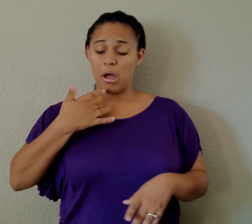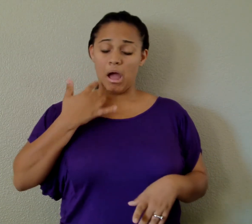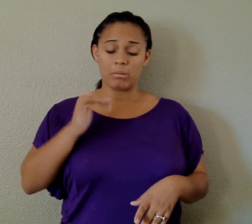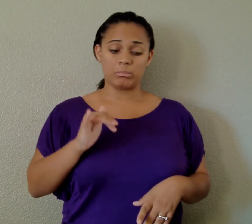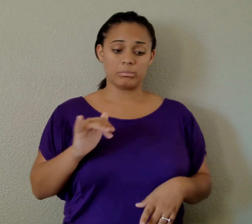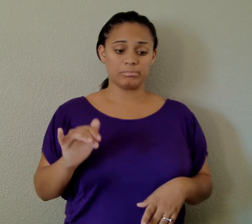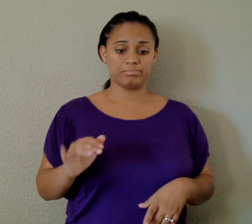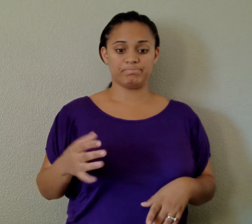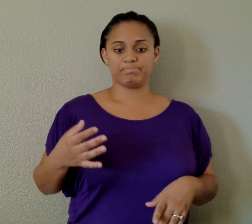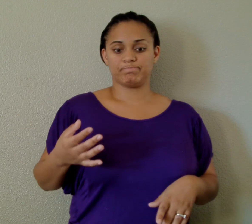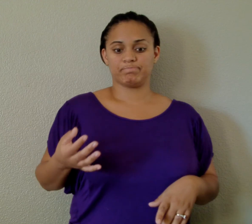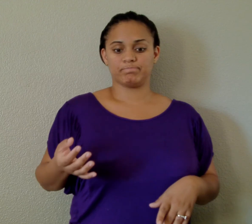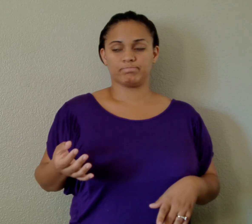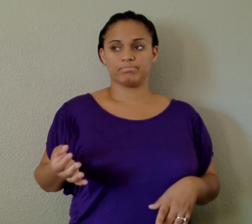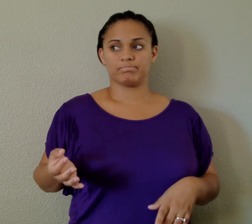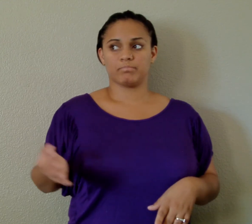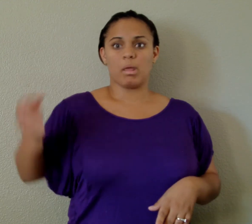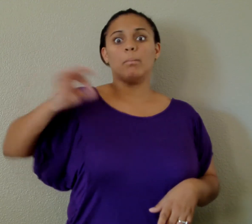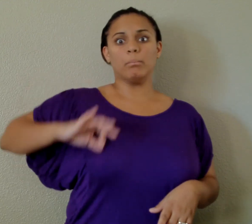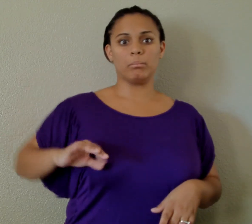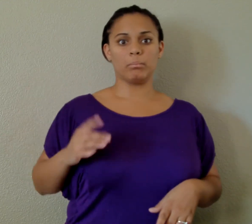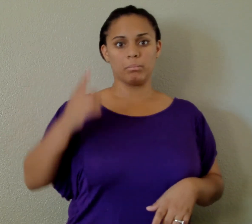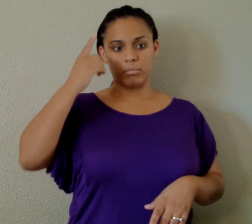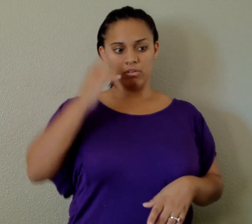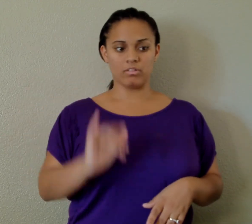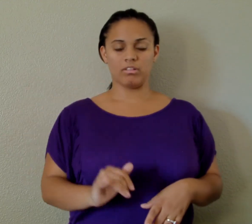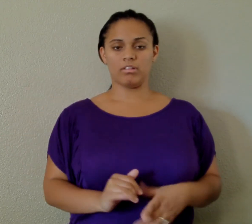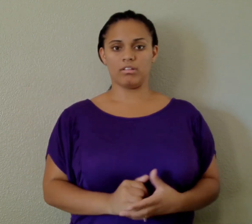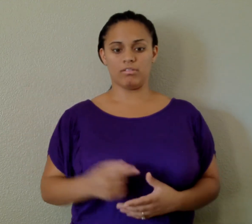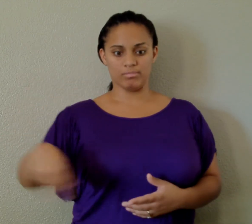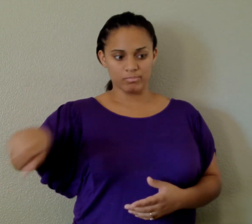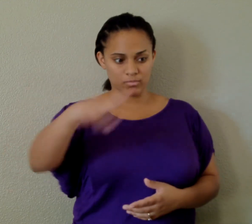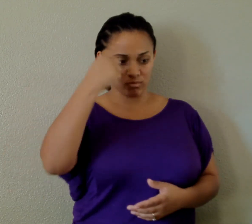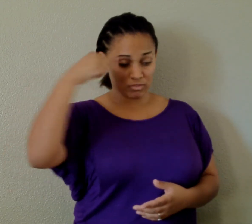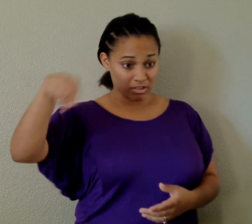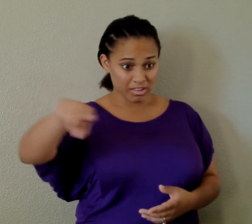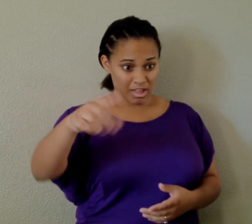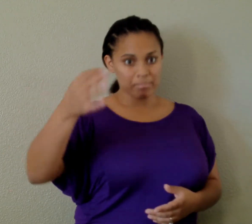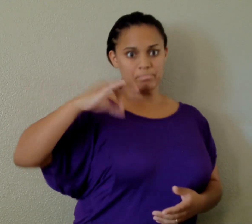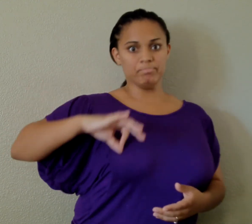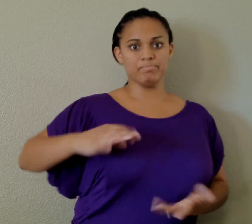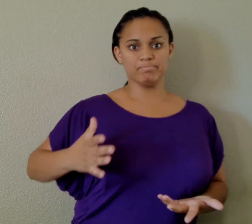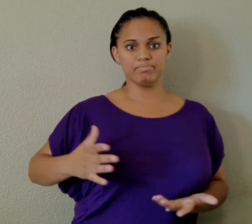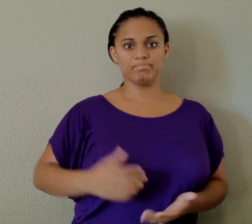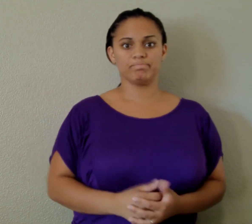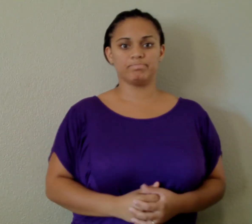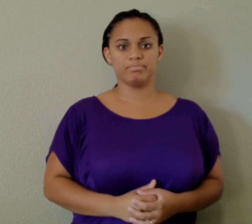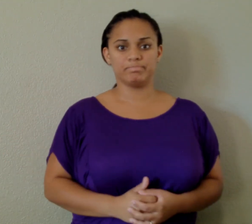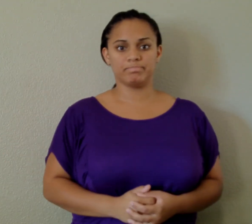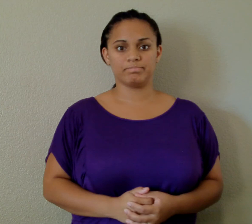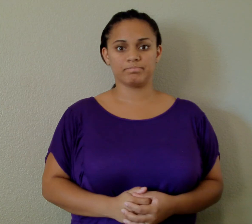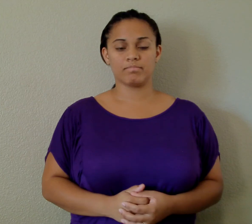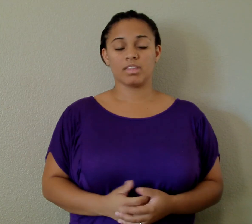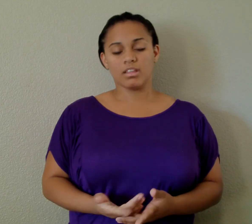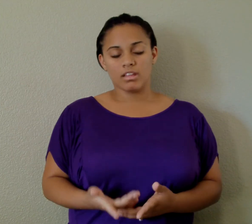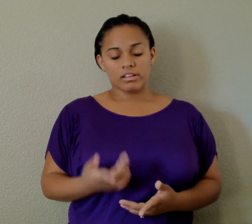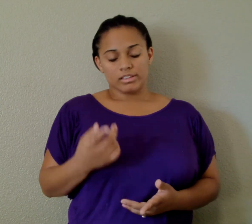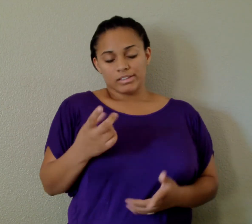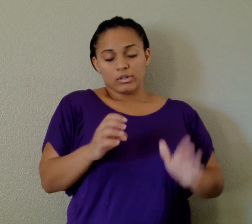who were thinking about becoming academics. And like I said, these are just 2 examples of how you can create